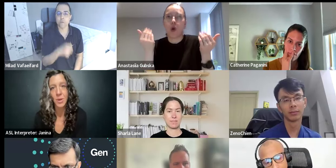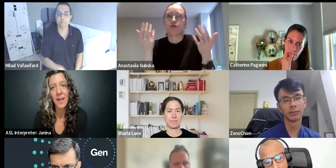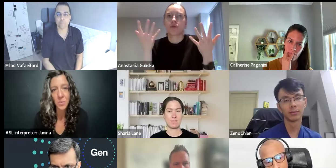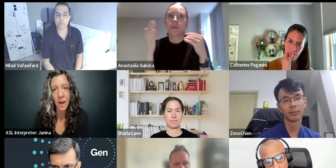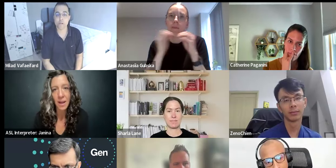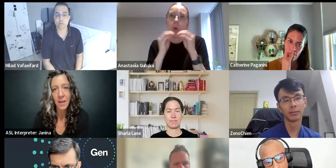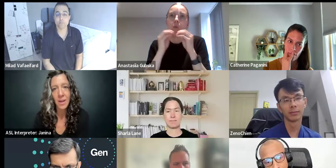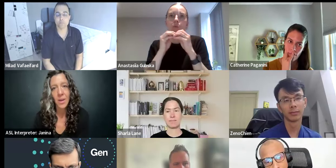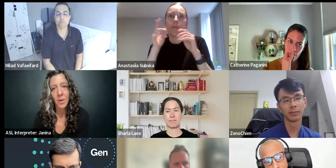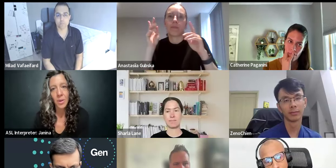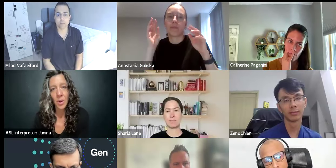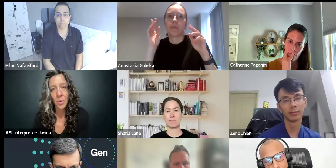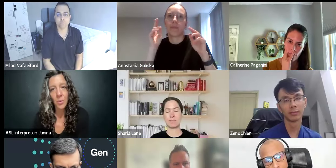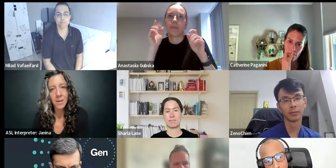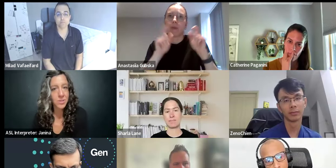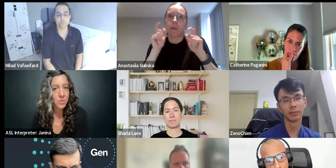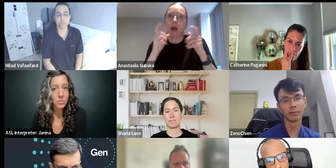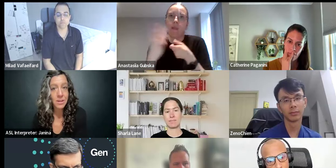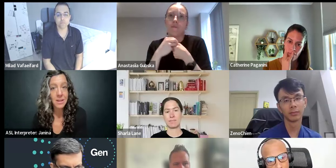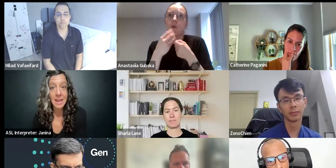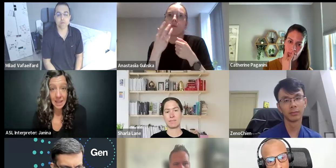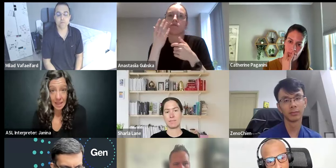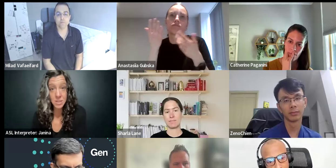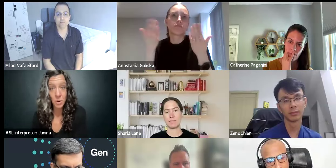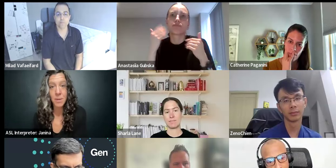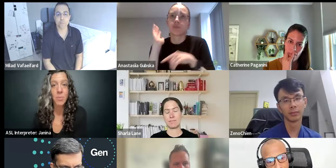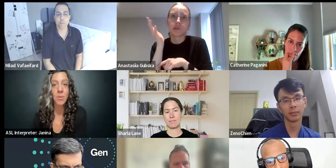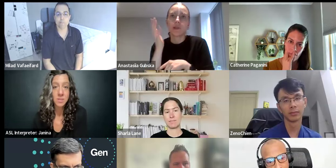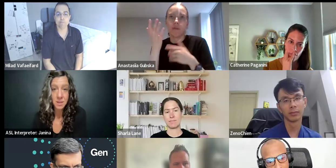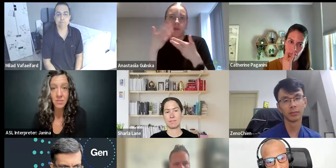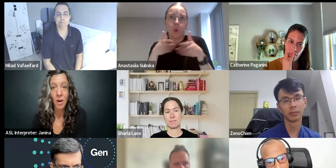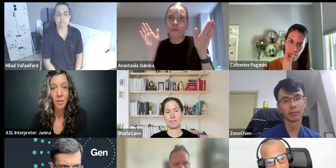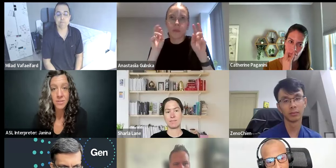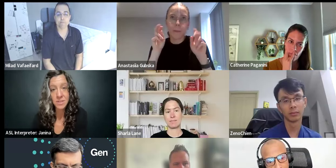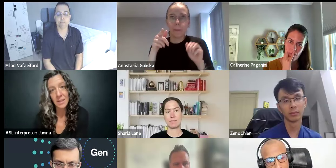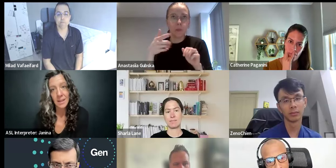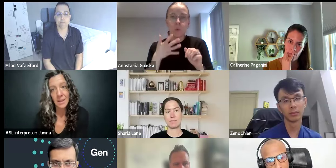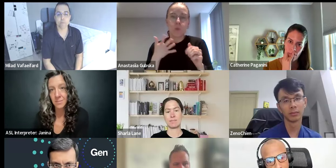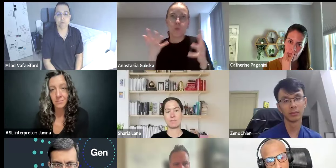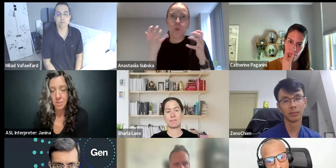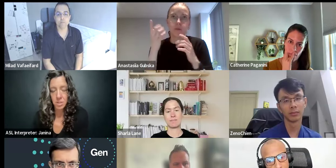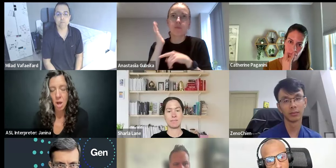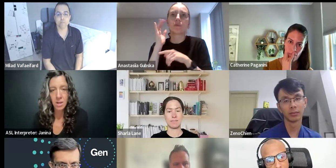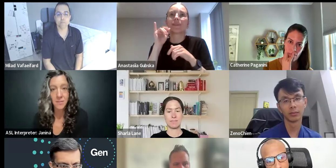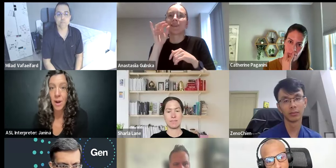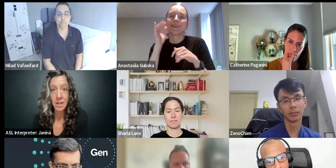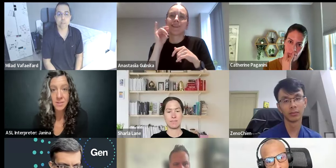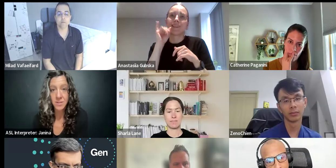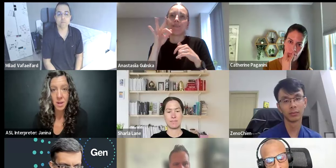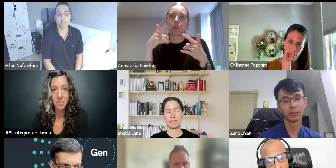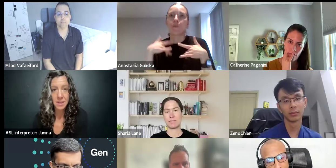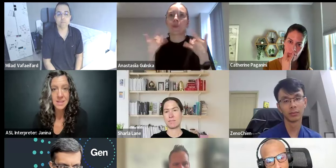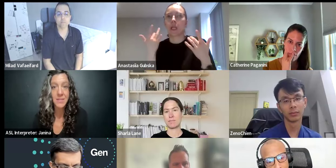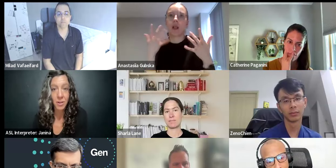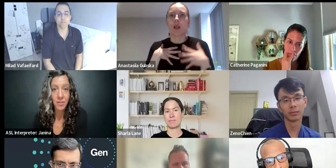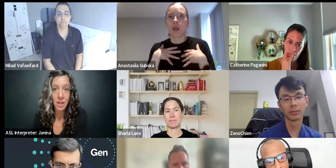topic. So that's why, you know, we want to engage more people to be involved and talk on a variety of